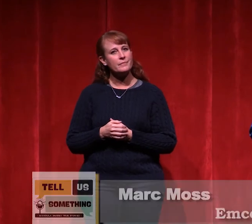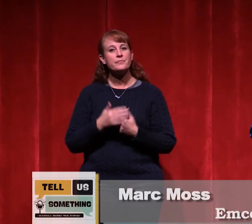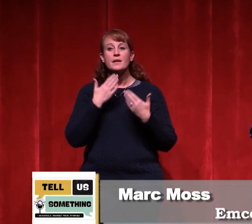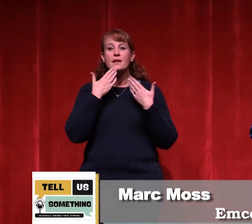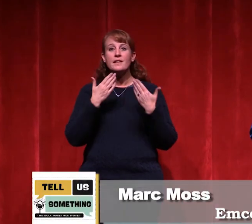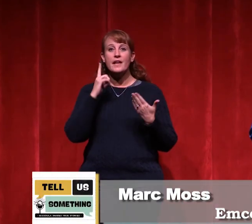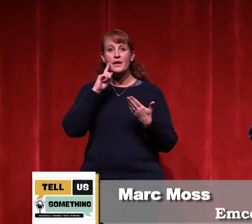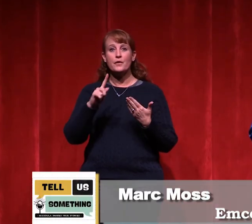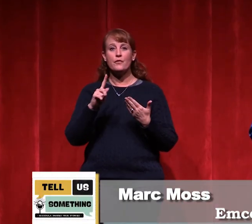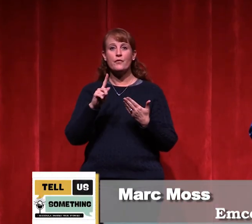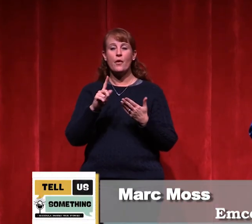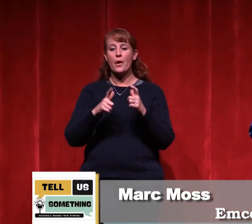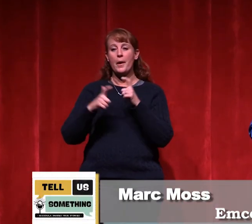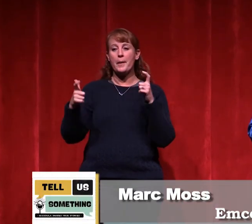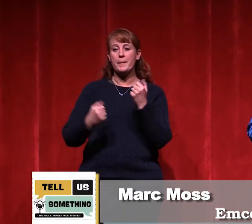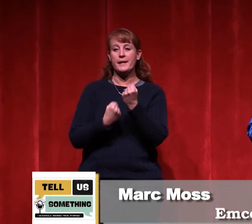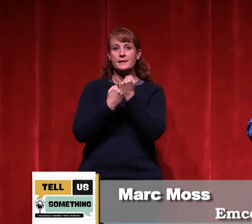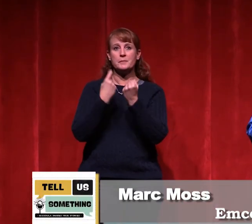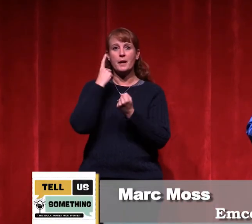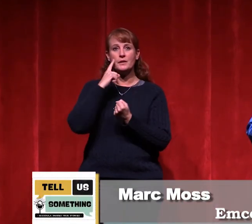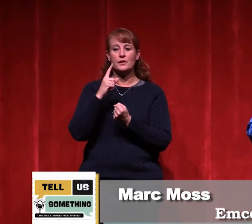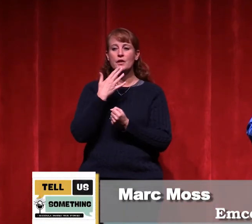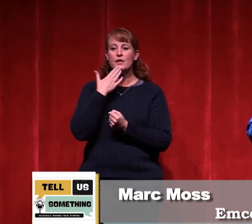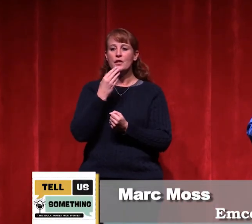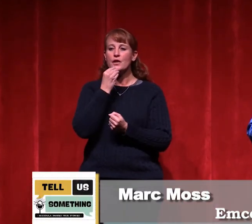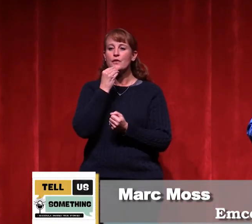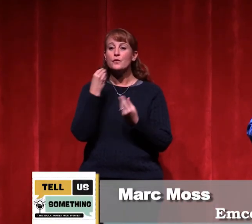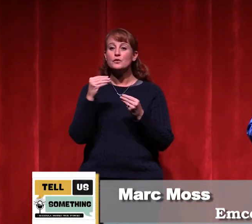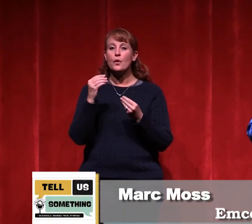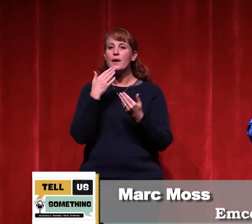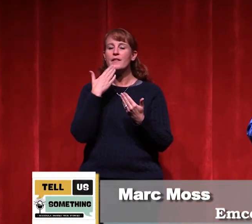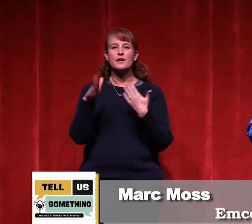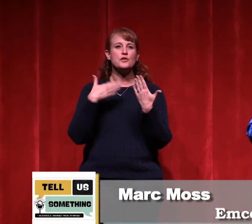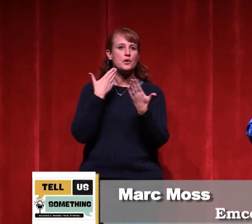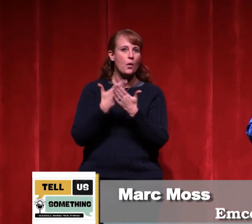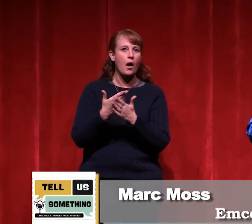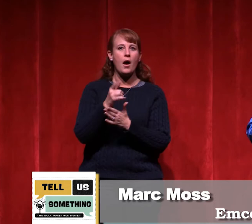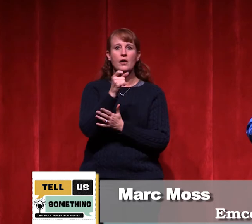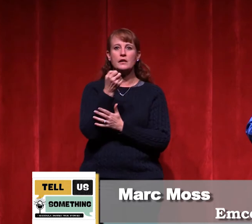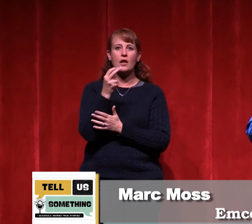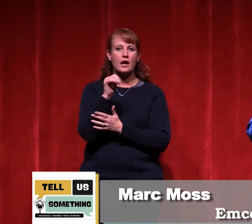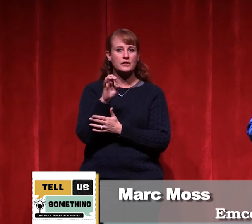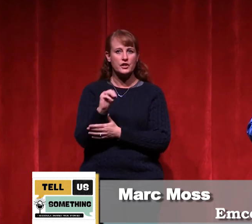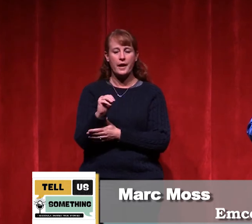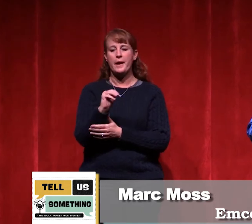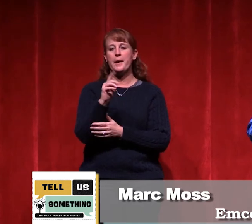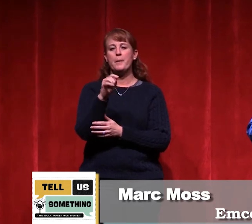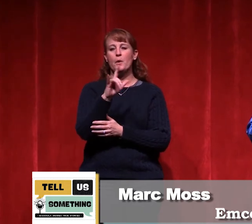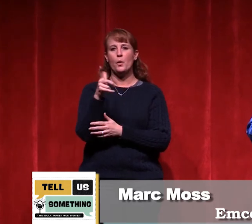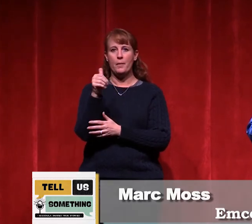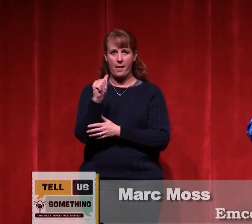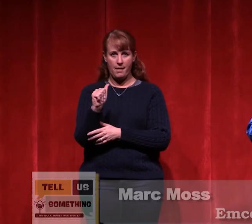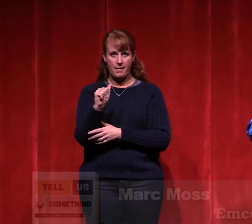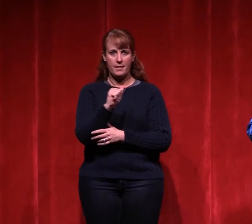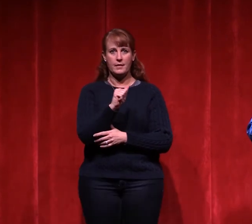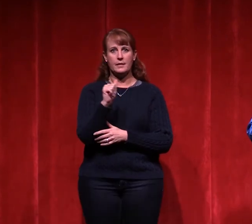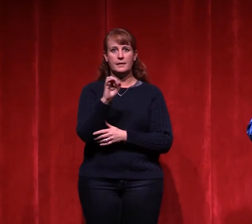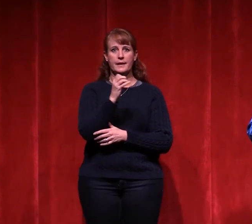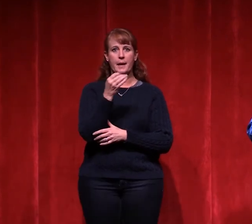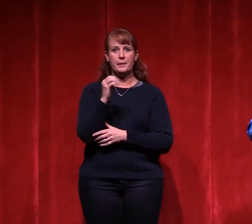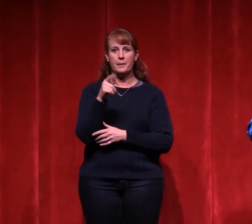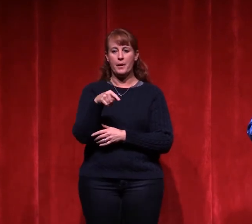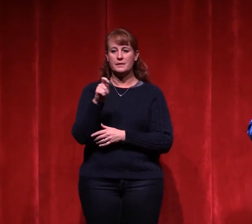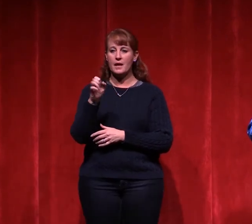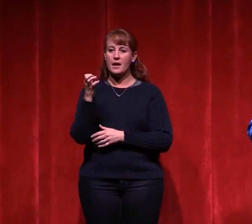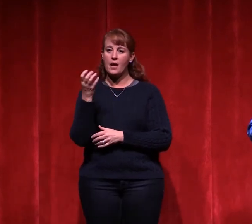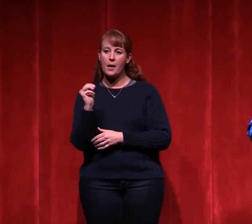Thank you to our title sponsor, The Good Food Store, and thank you to all of our sponsors, Logjam Presents, the Wilma,